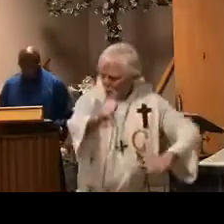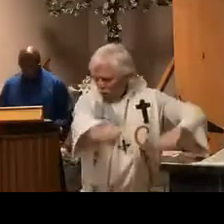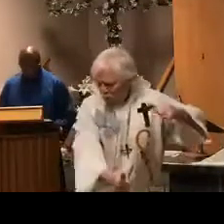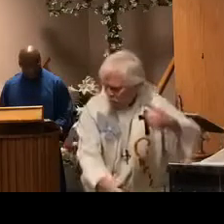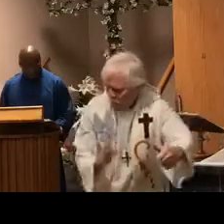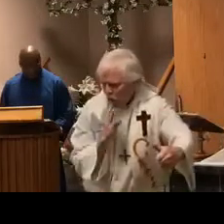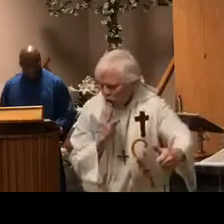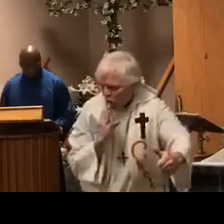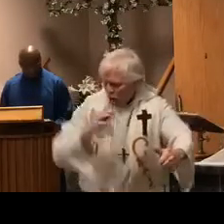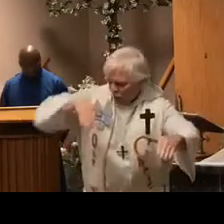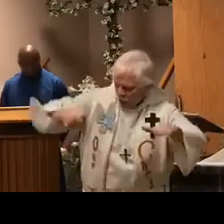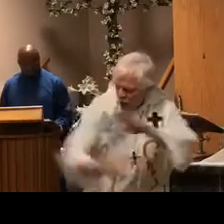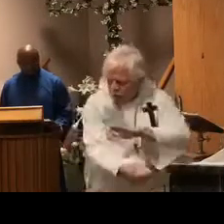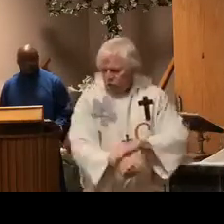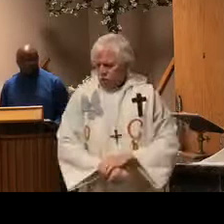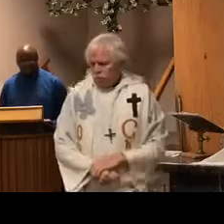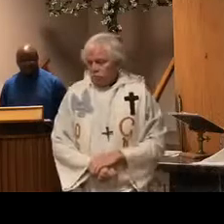sank under it.